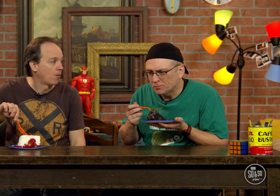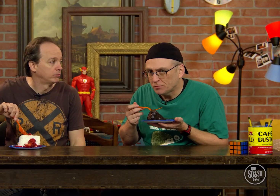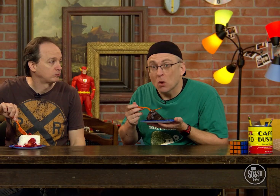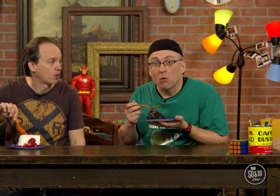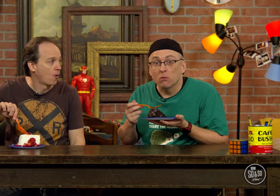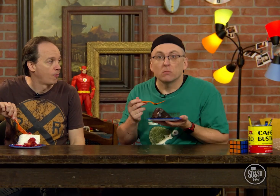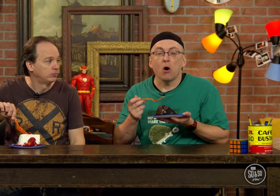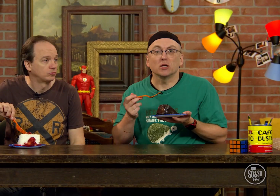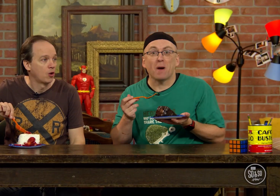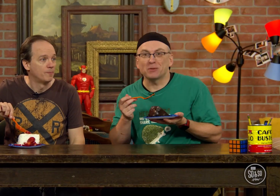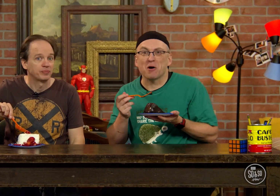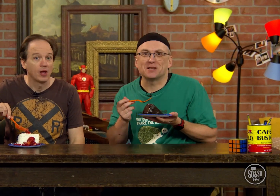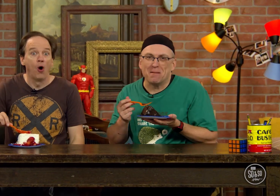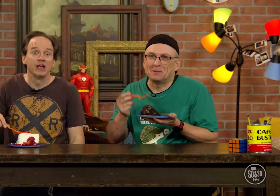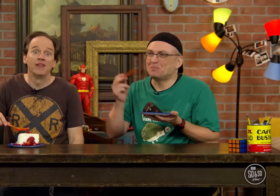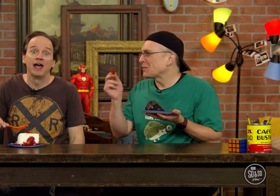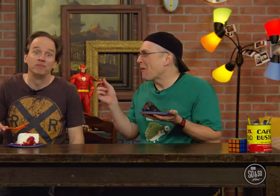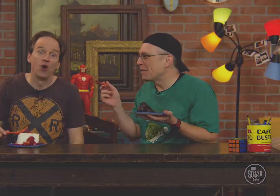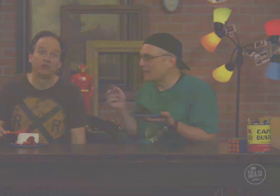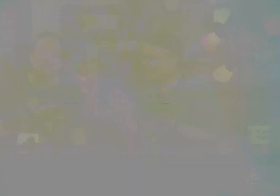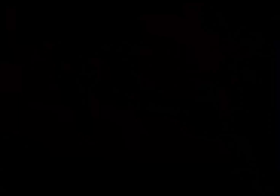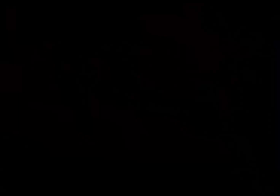yeah oh it's Bible story time oh yeah that yeah